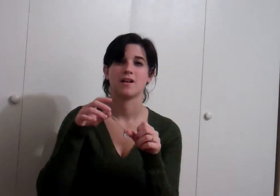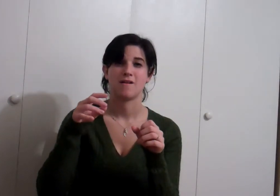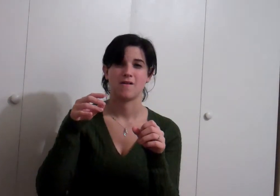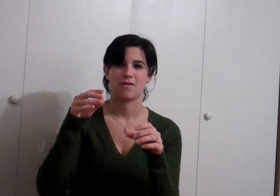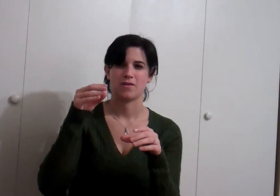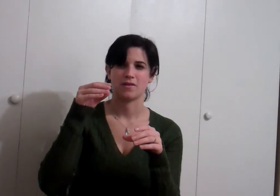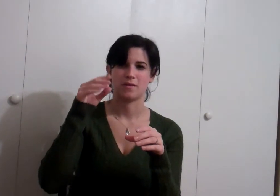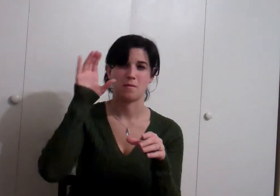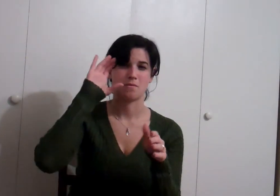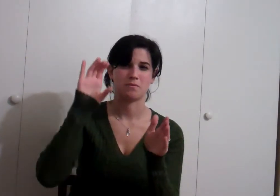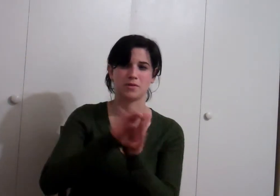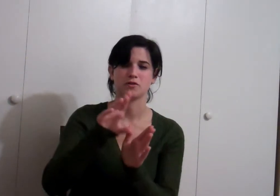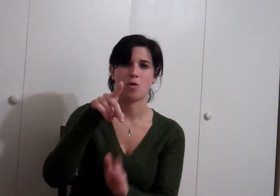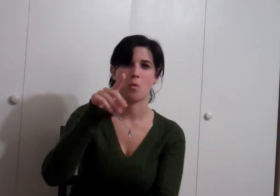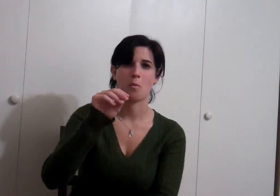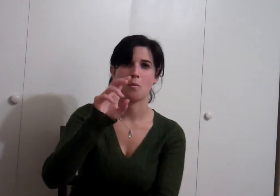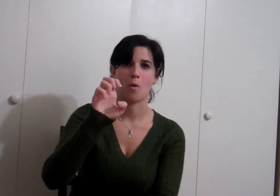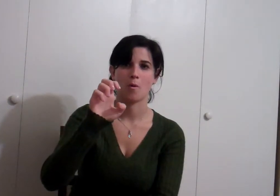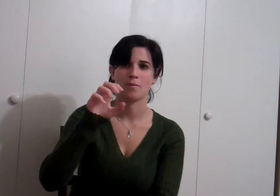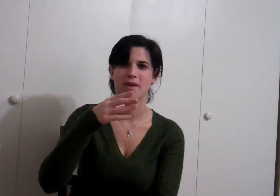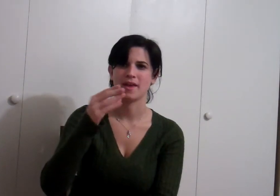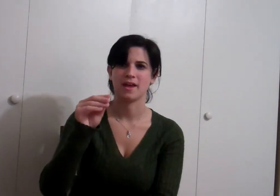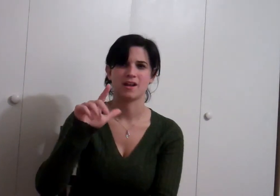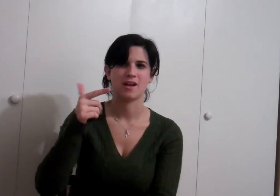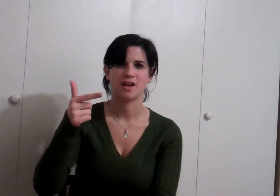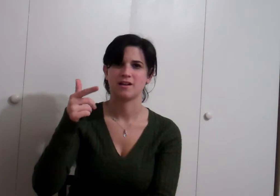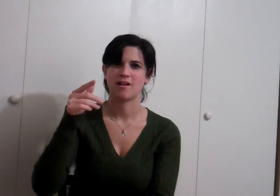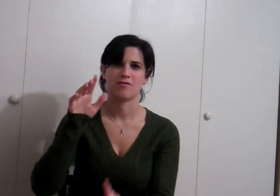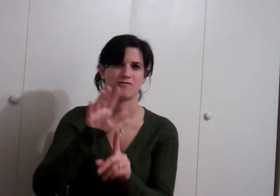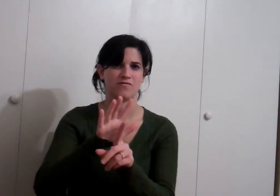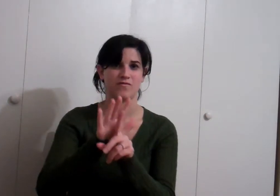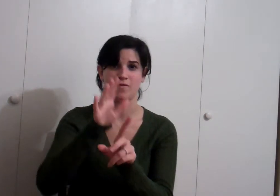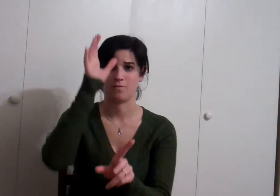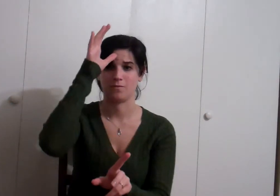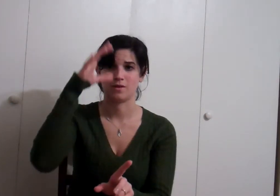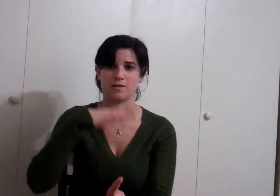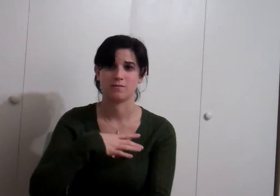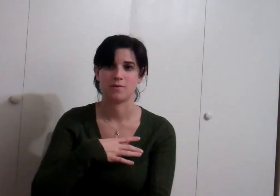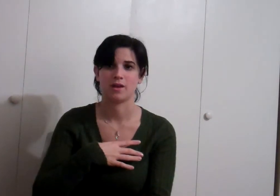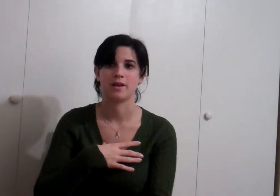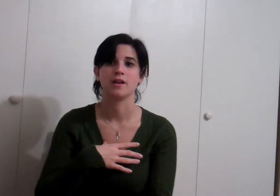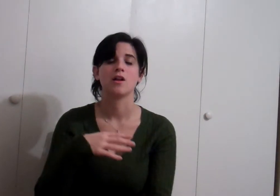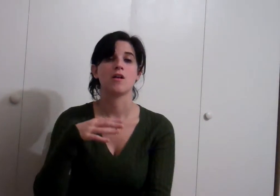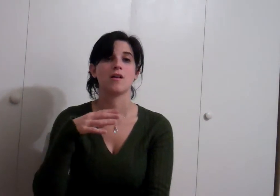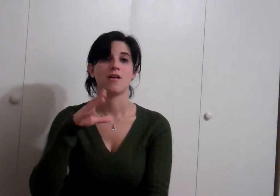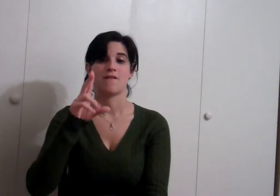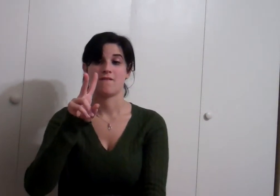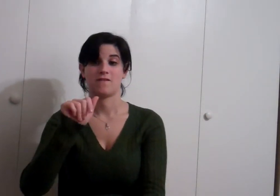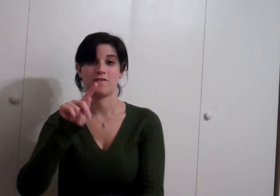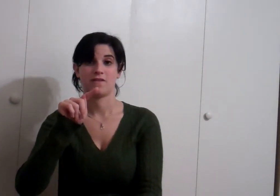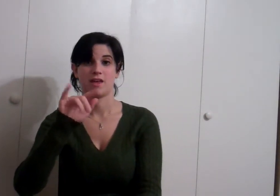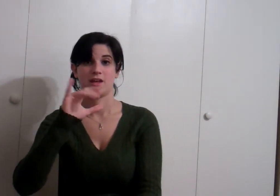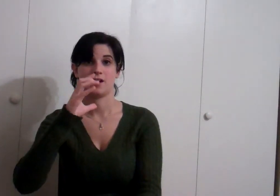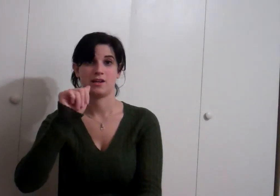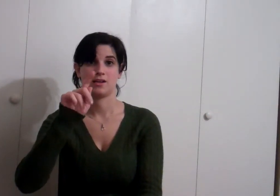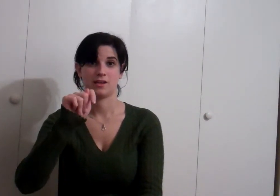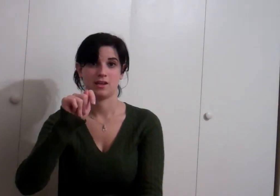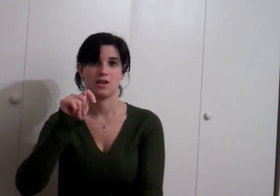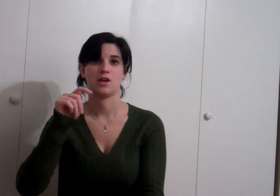the Vatican that the fake photo was unacceptable provocation. Now, Benetton, my bad.